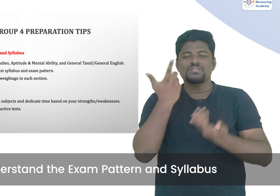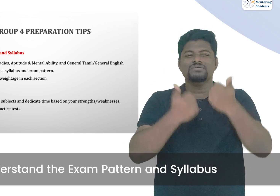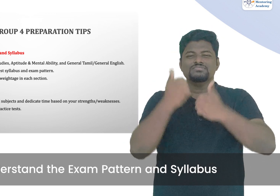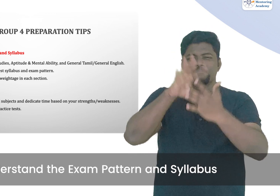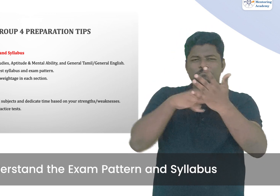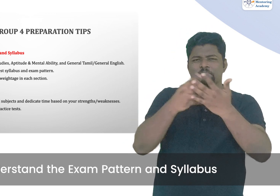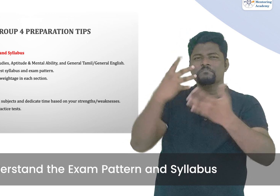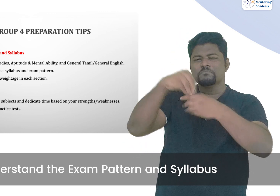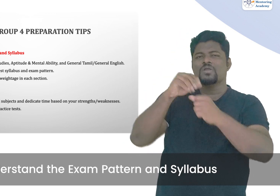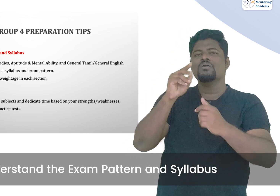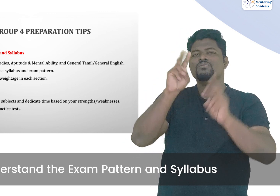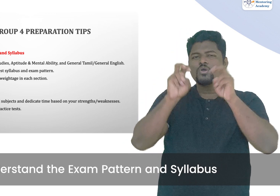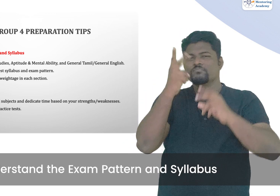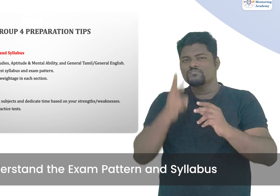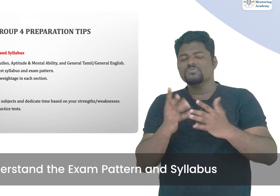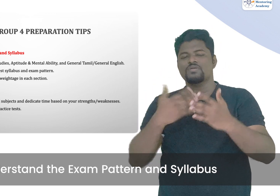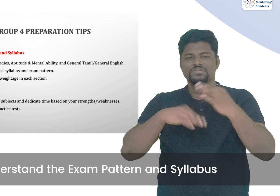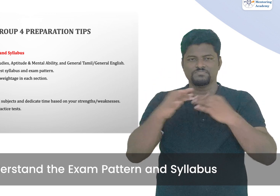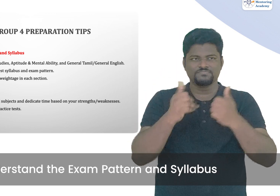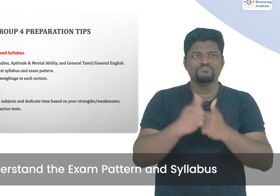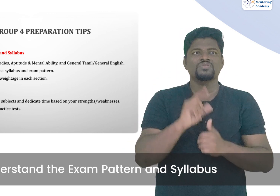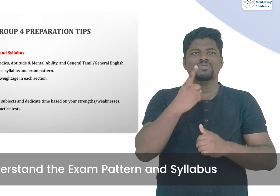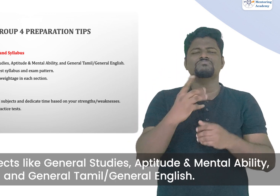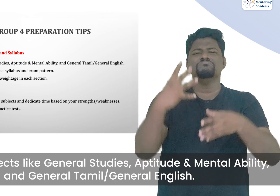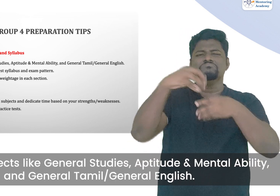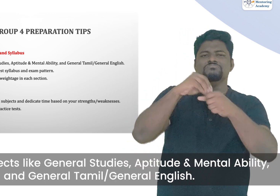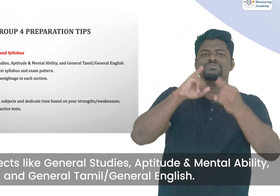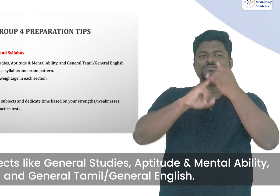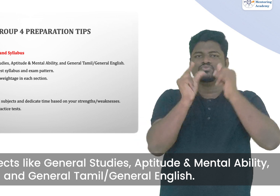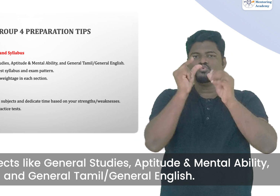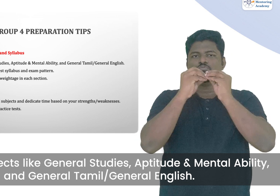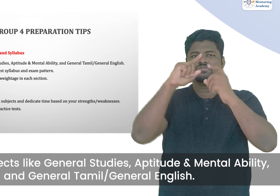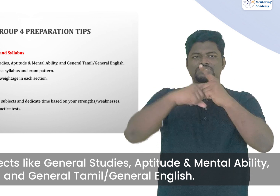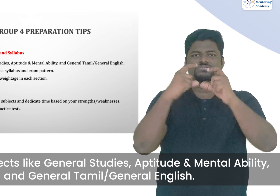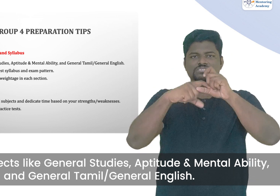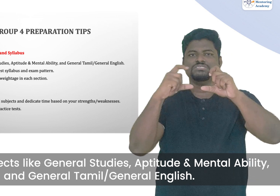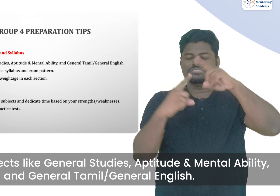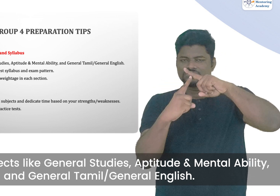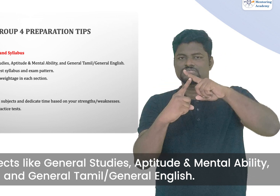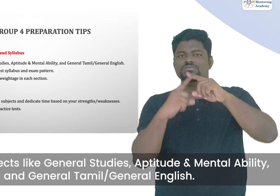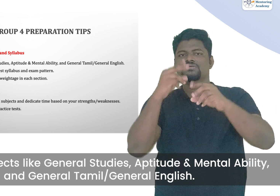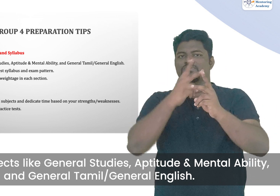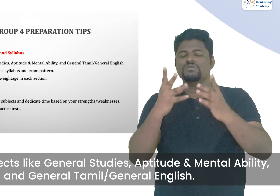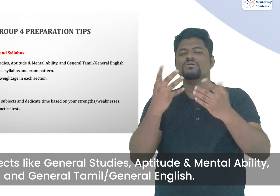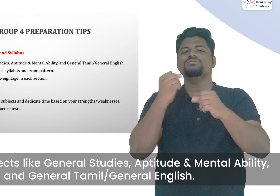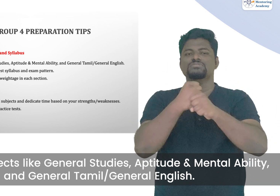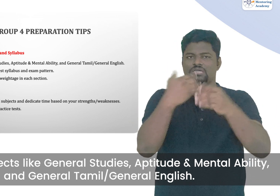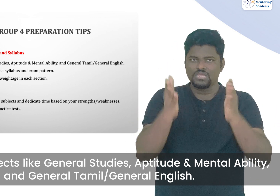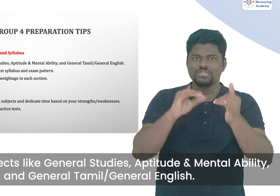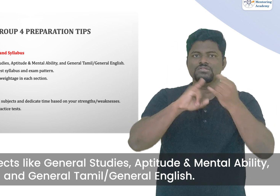Understand the exam pattern and syllabus. Includes subjects like General Studies Aptitude and Mental Ability and General Tamil